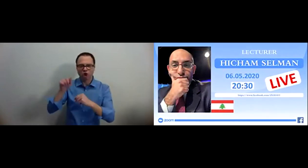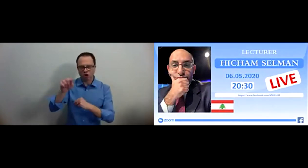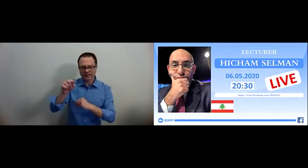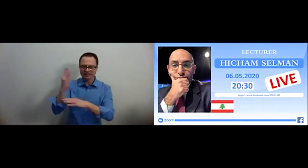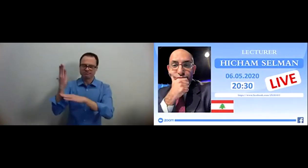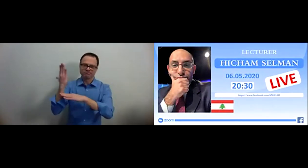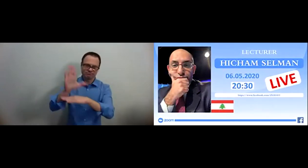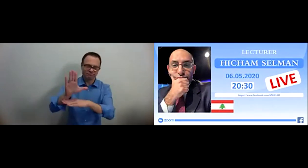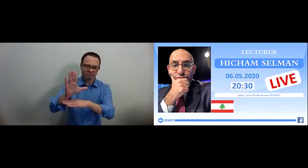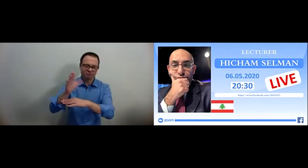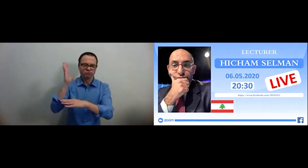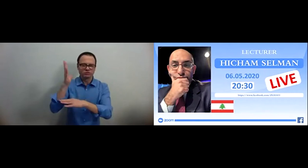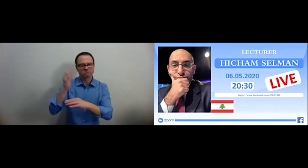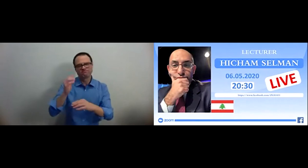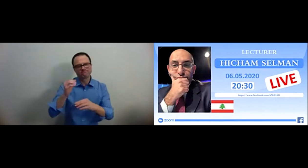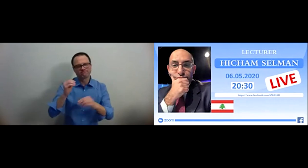Thank you, Hickam, Selman.